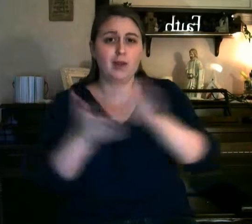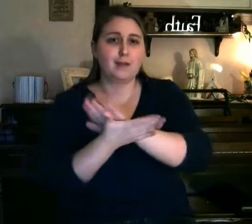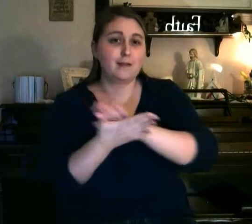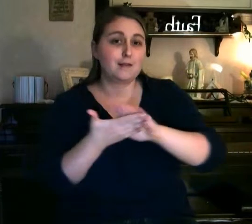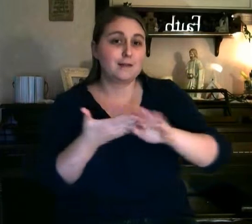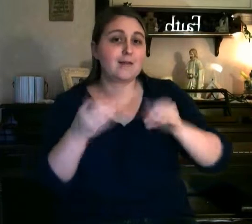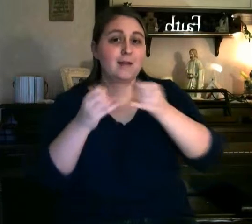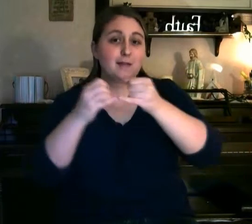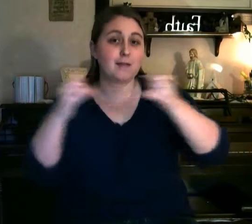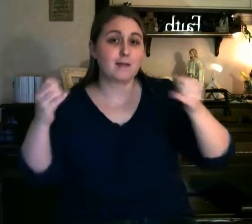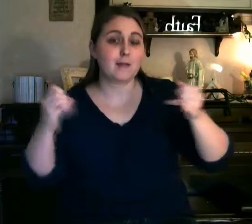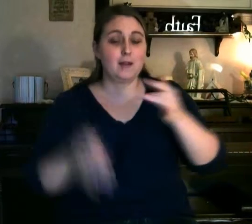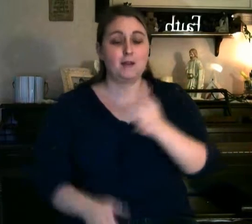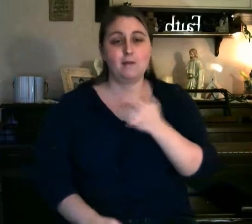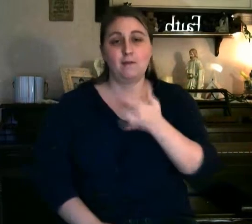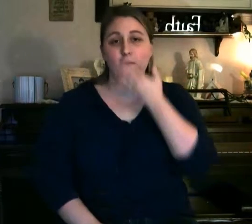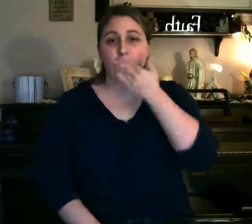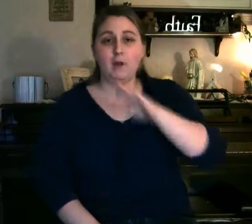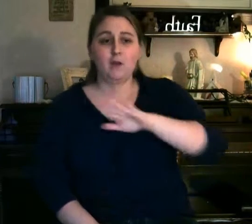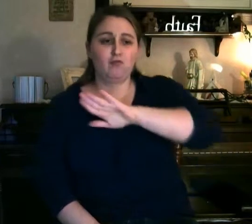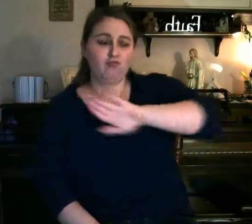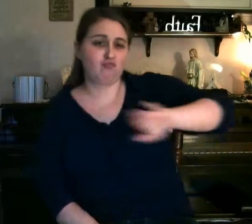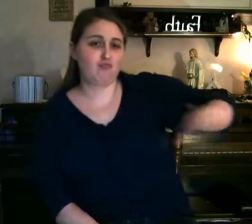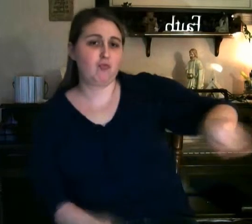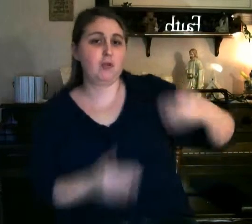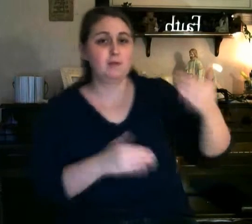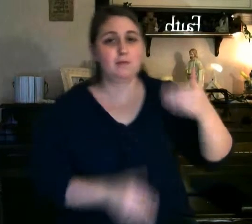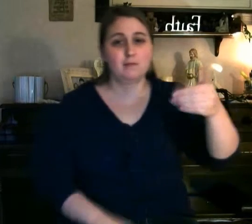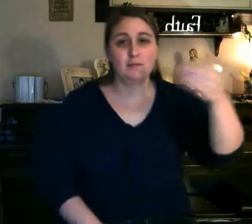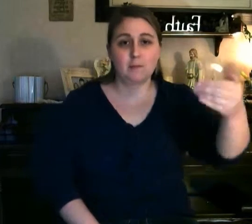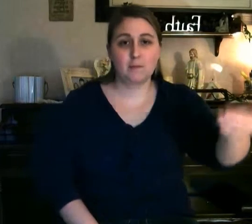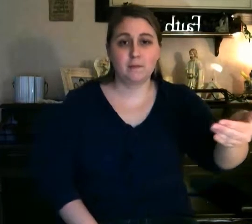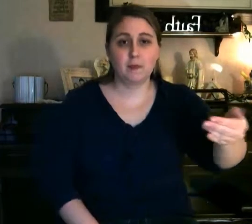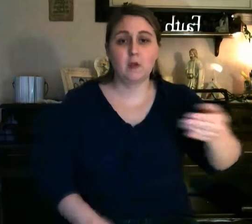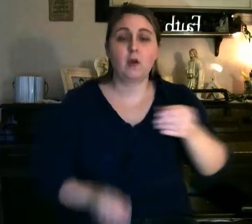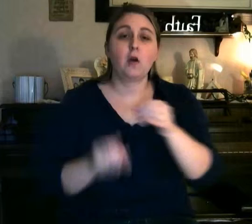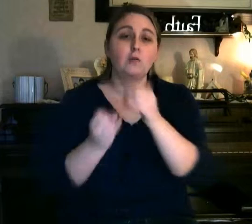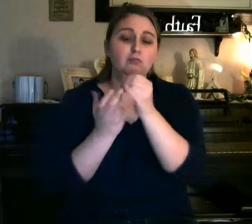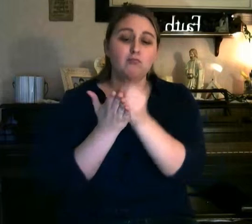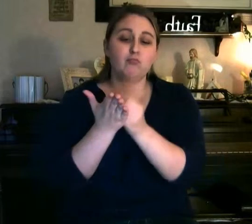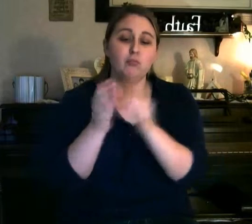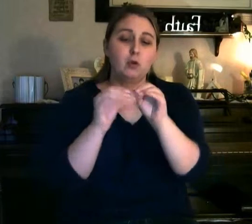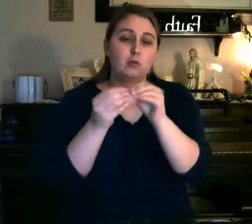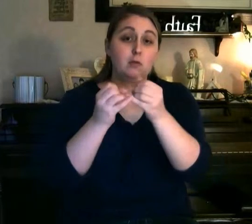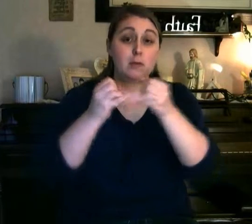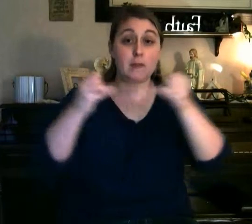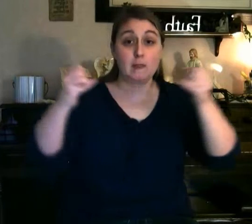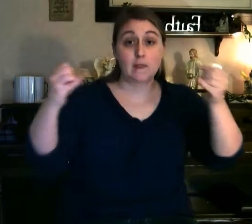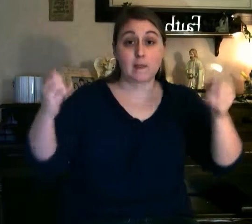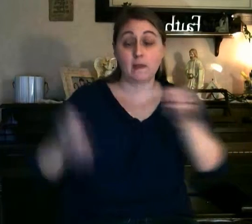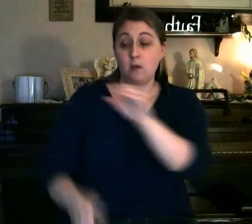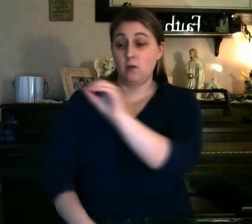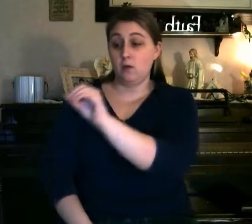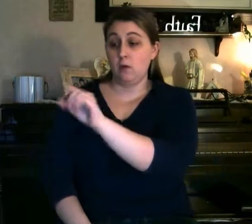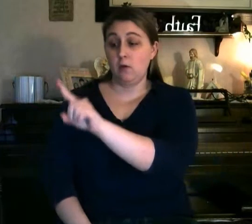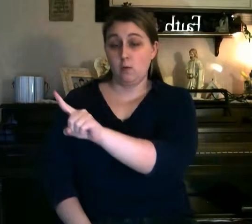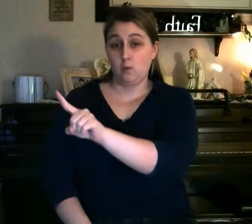going to feel bad to erase it later on. So let me draw a number line. 0, 1,